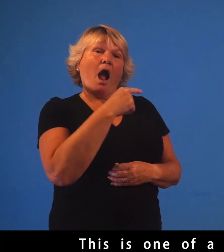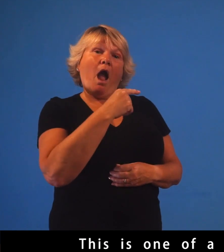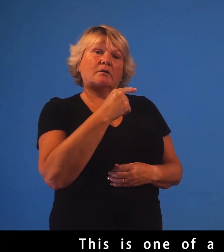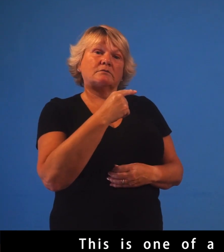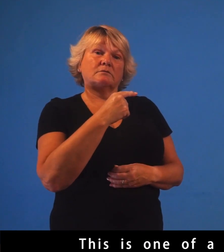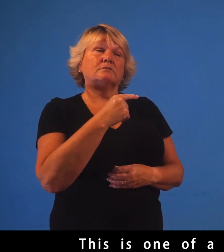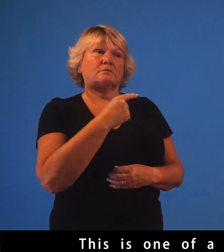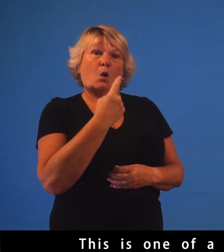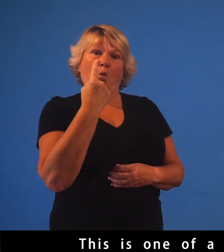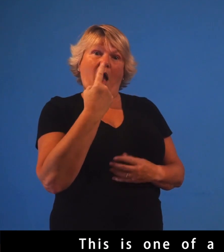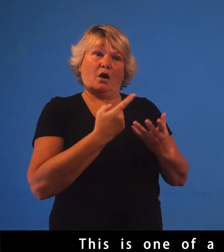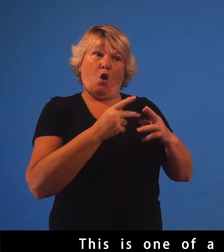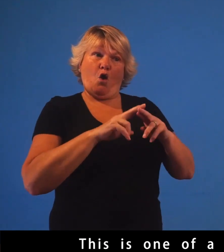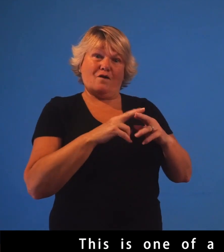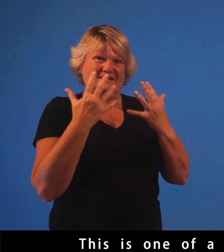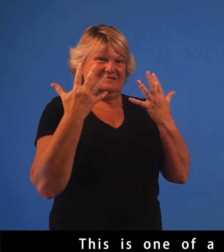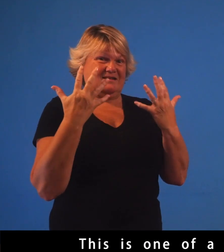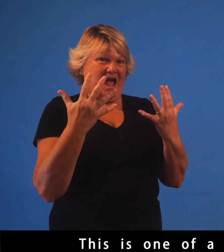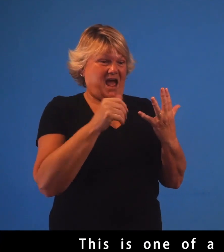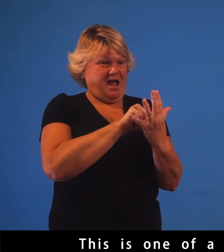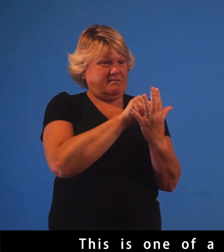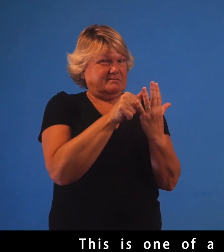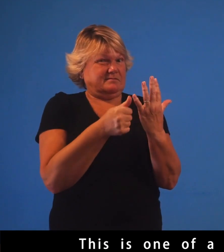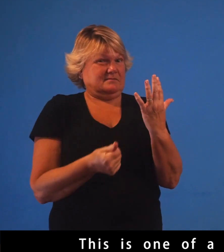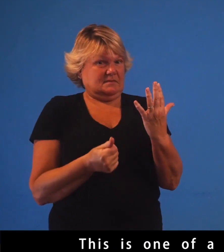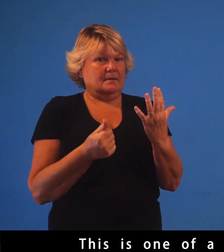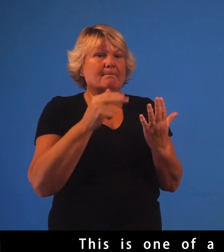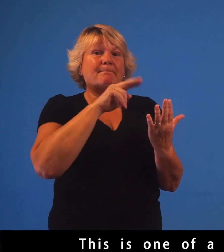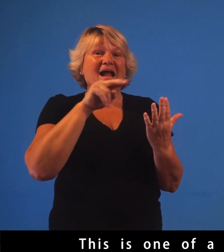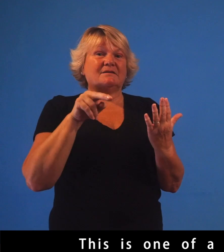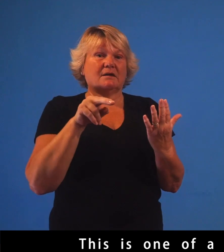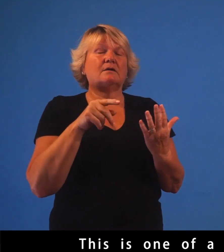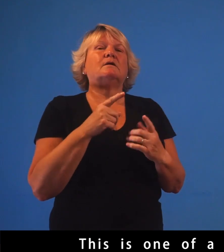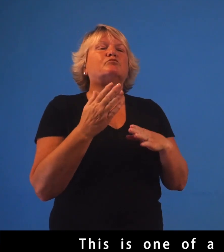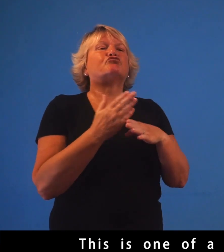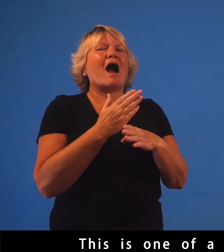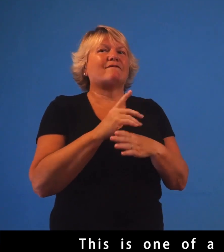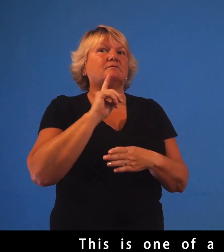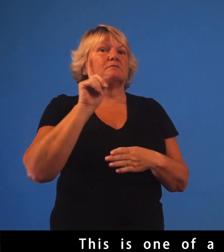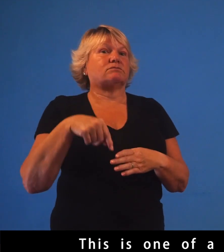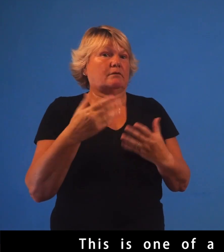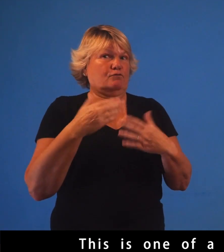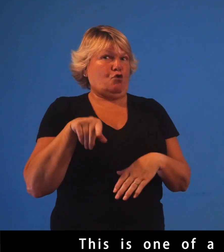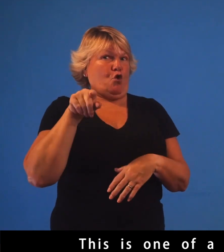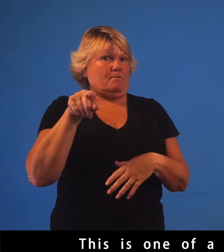This is one of a series of 10 paintings privately commissioned from Howson.